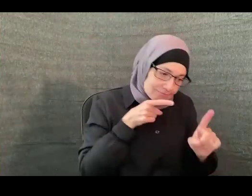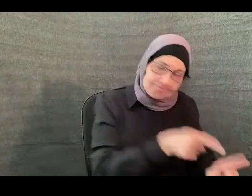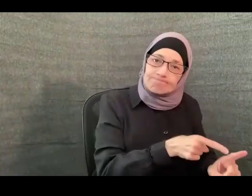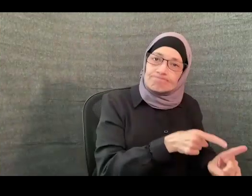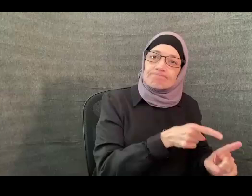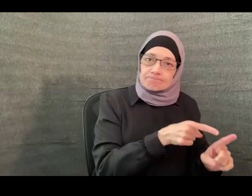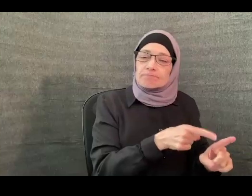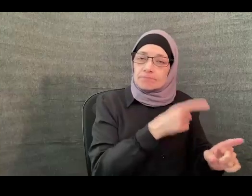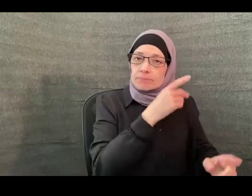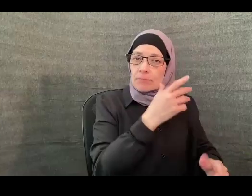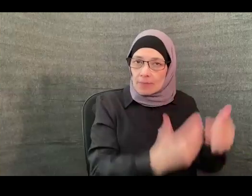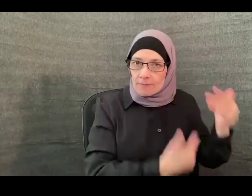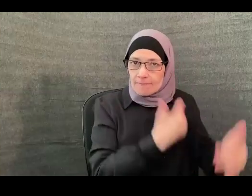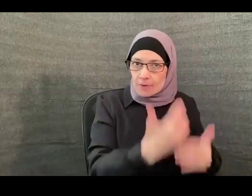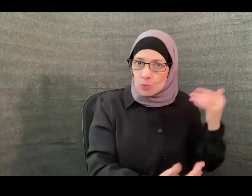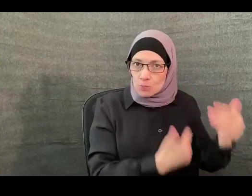and choices here.